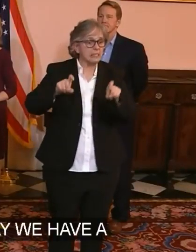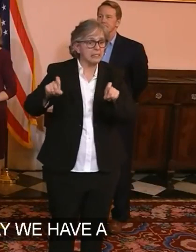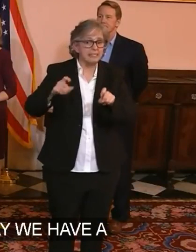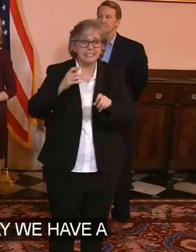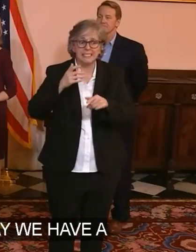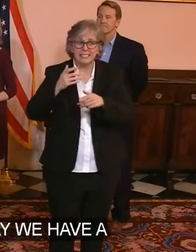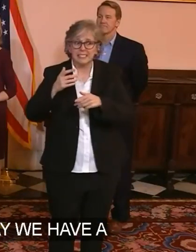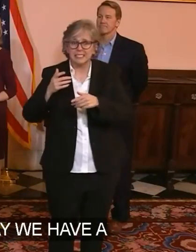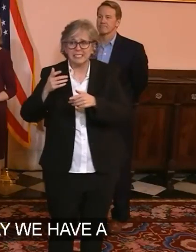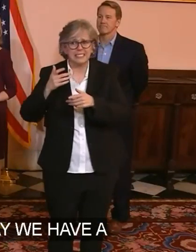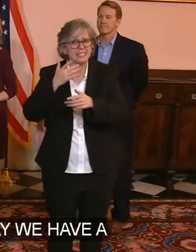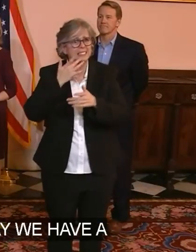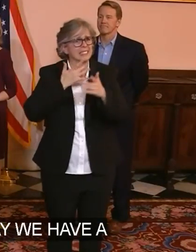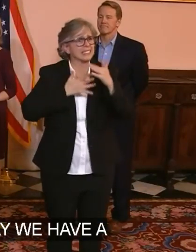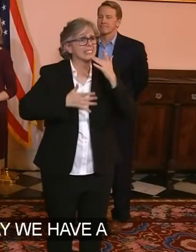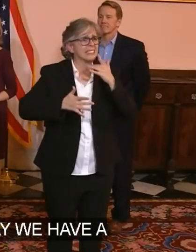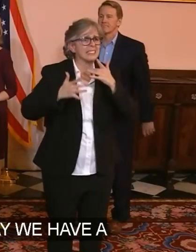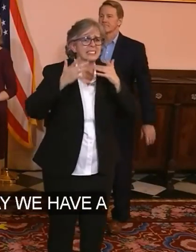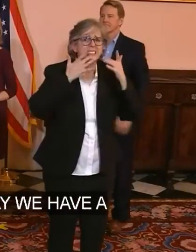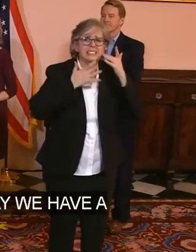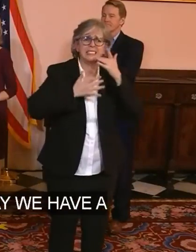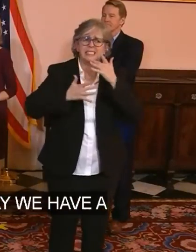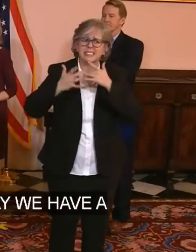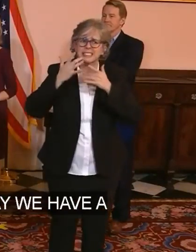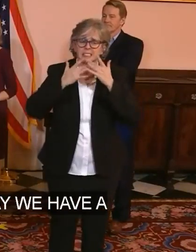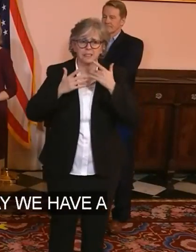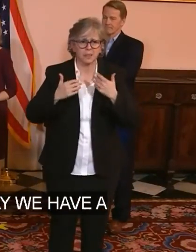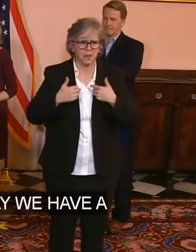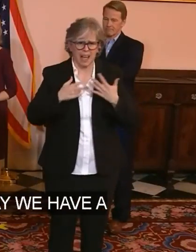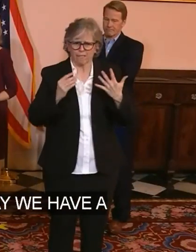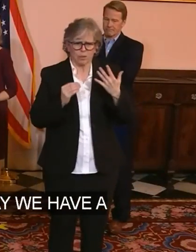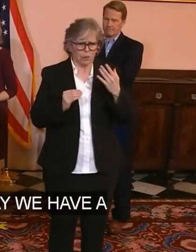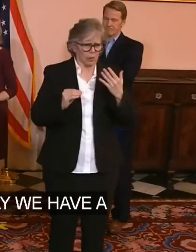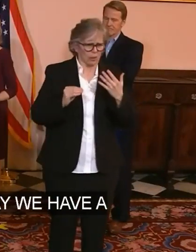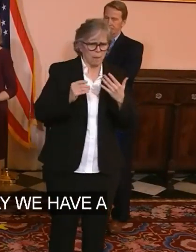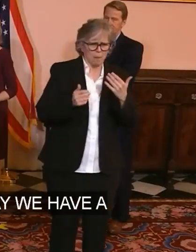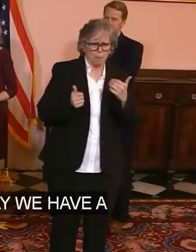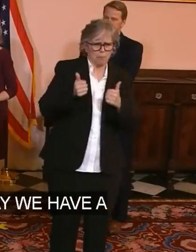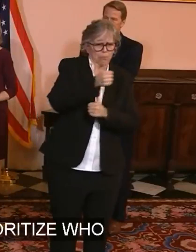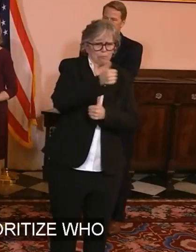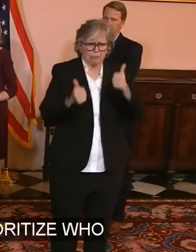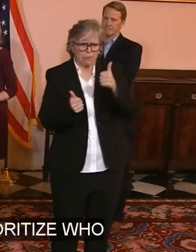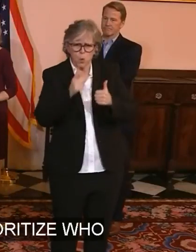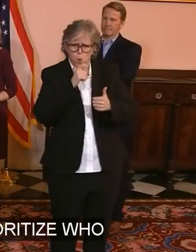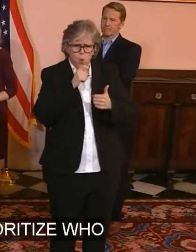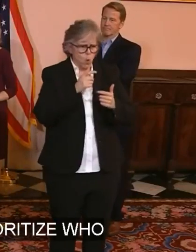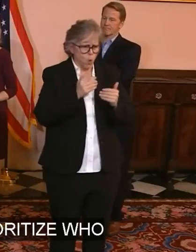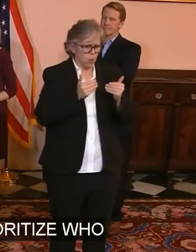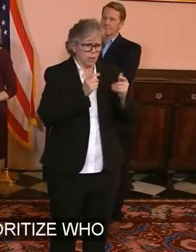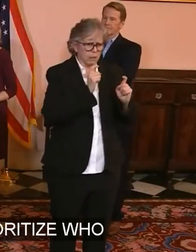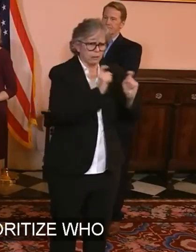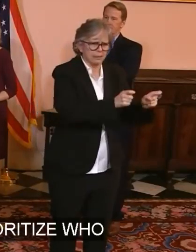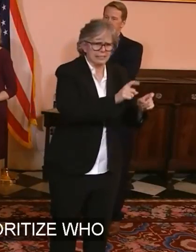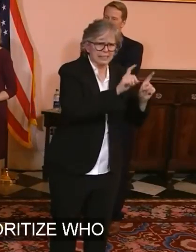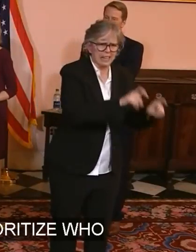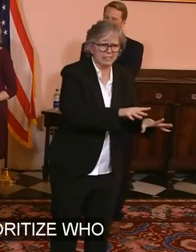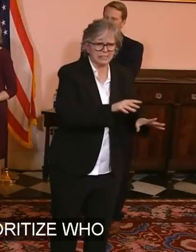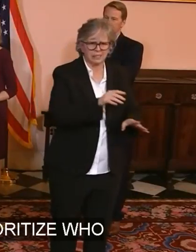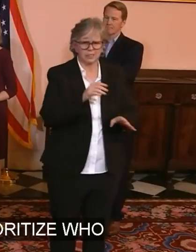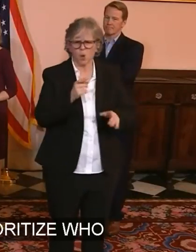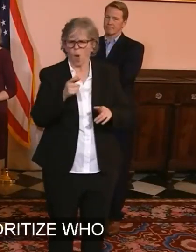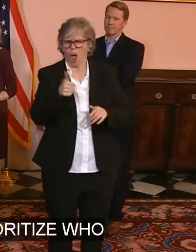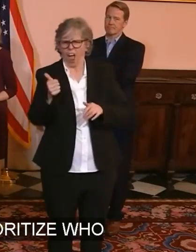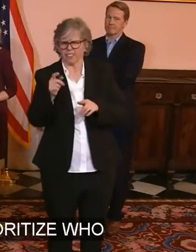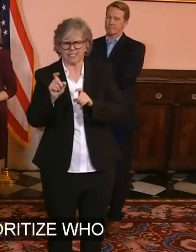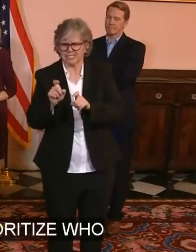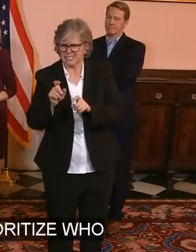to prioritize who we test. I will tell you why we don't need those tests to know the right things to do right now. But the fact is, our